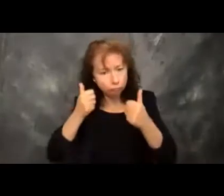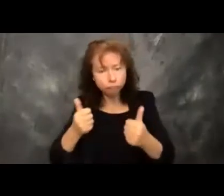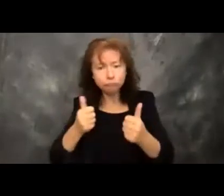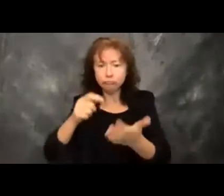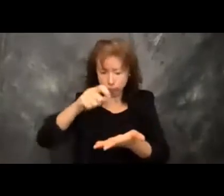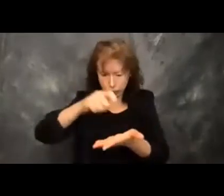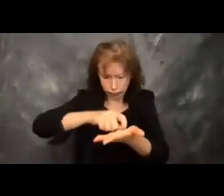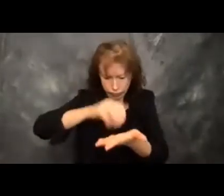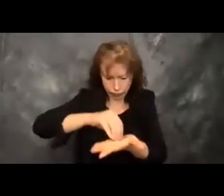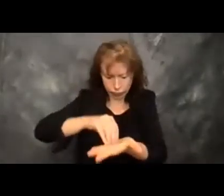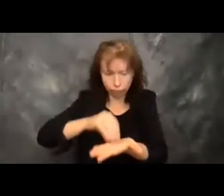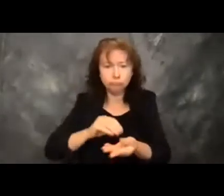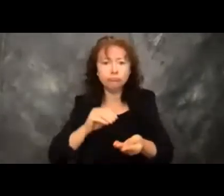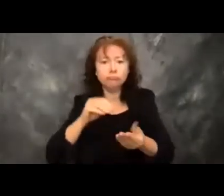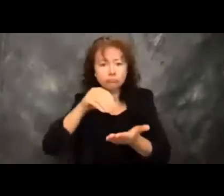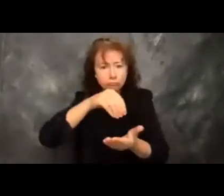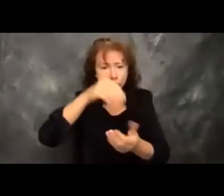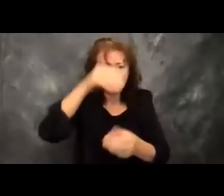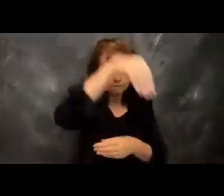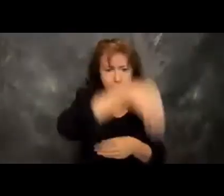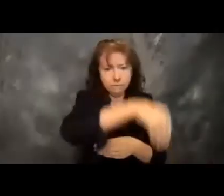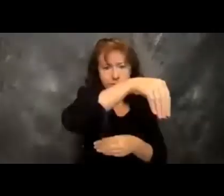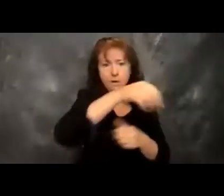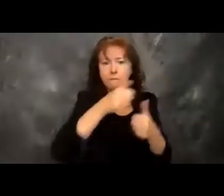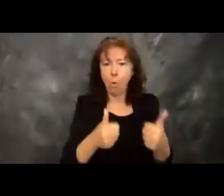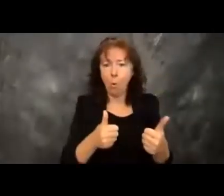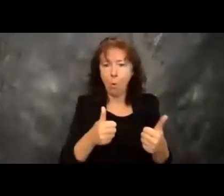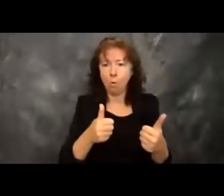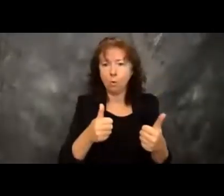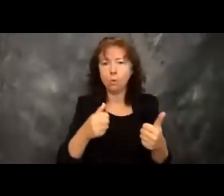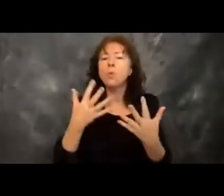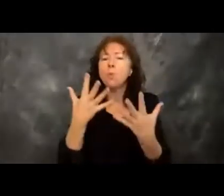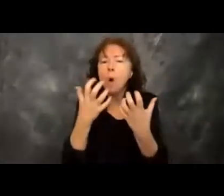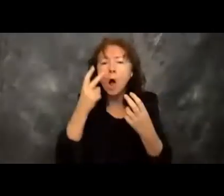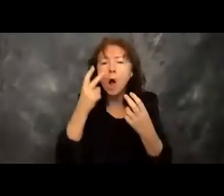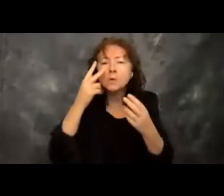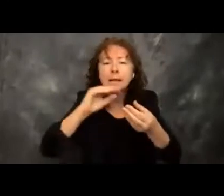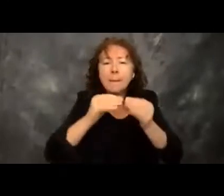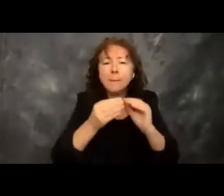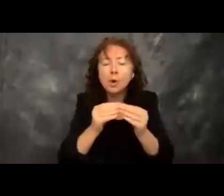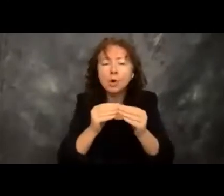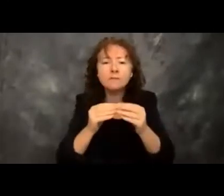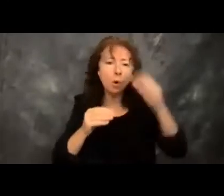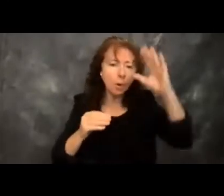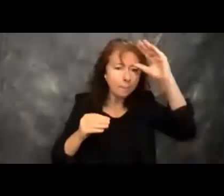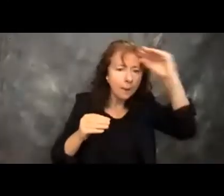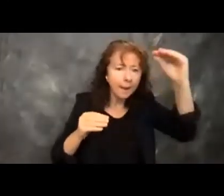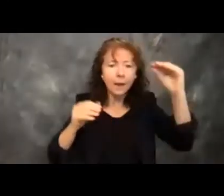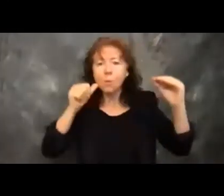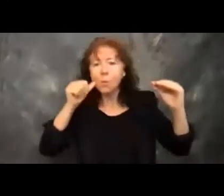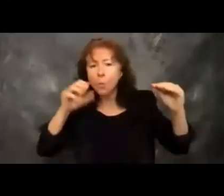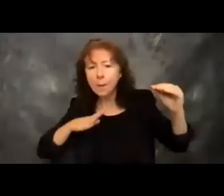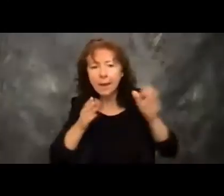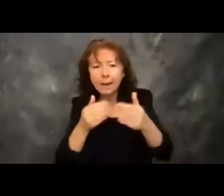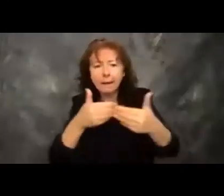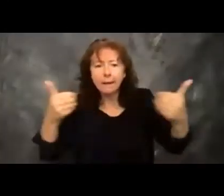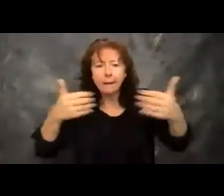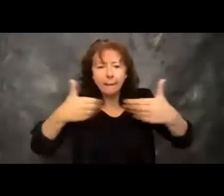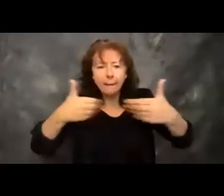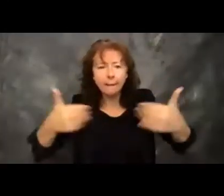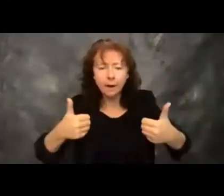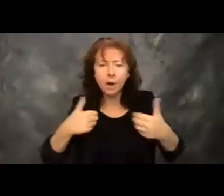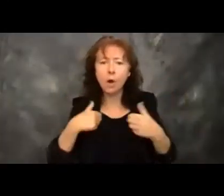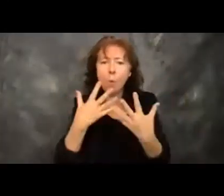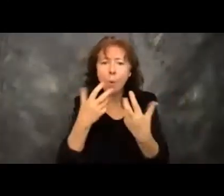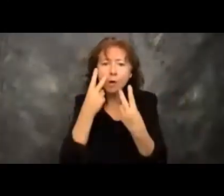It will be very good to have the statistics by the gender basis. There is also, we don't